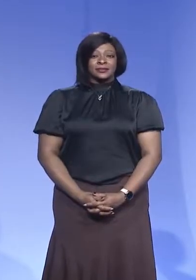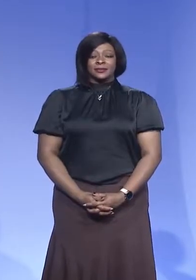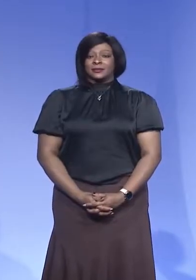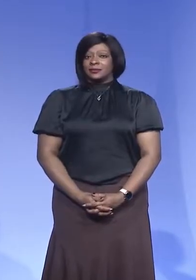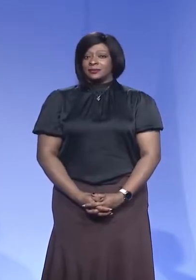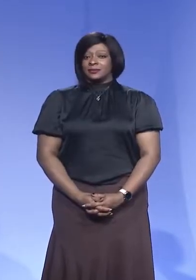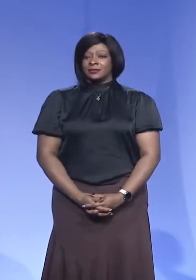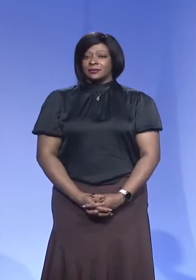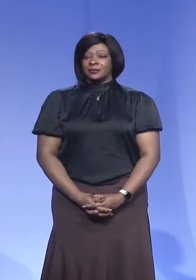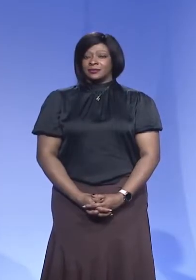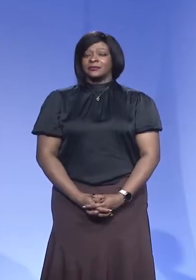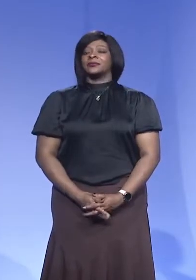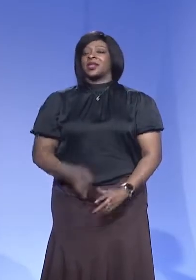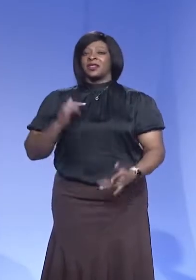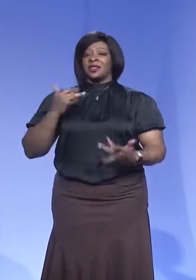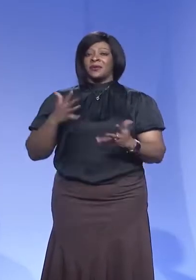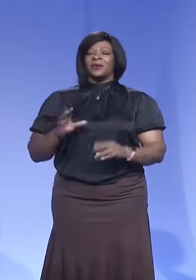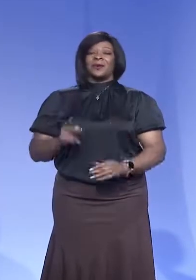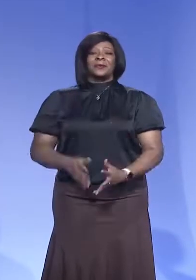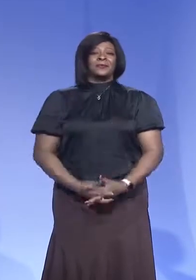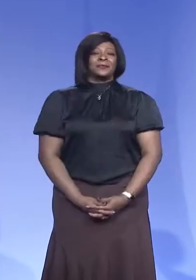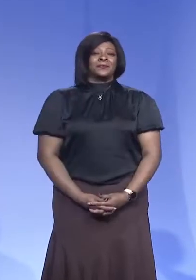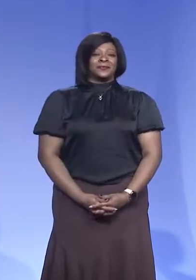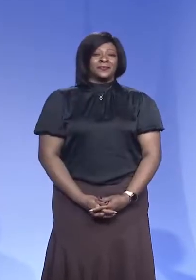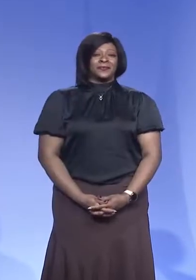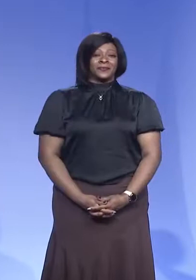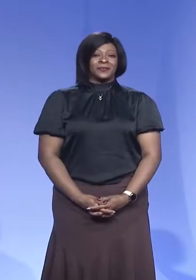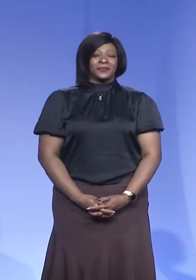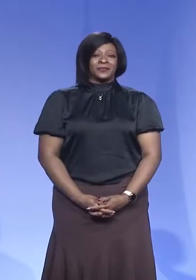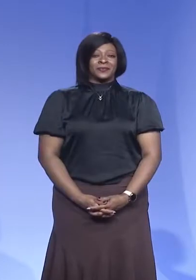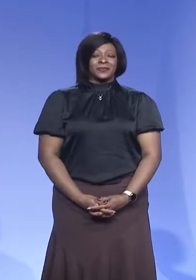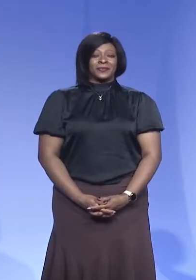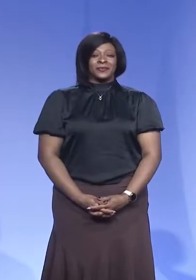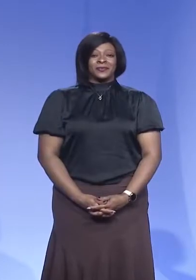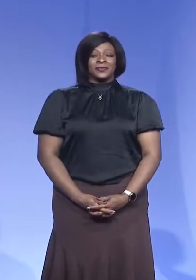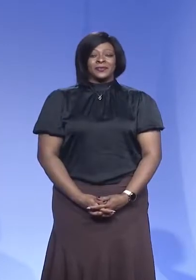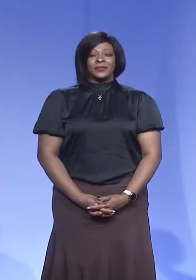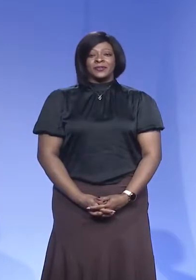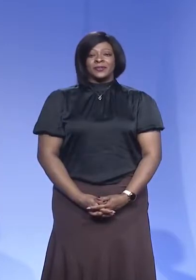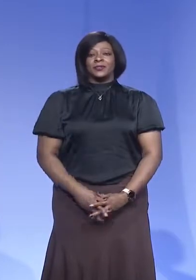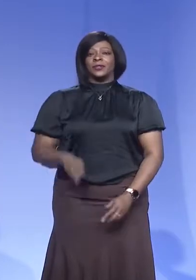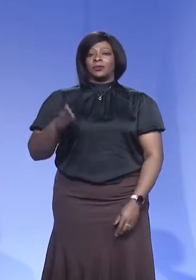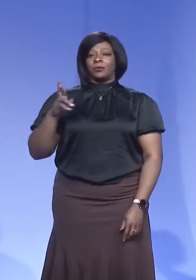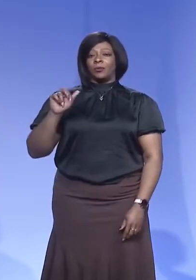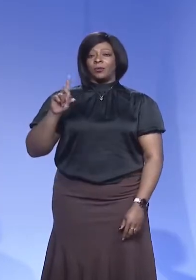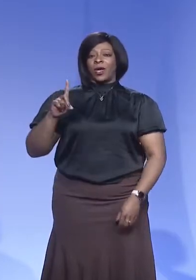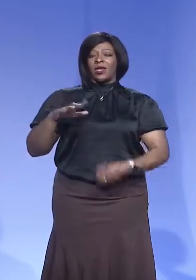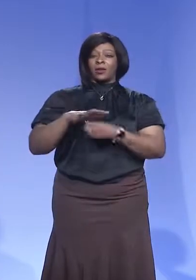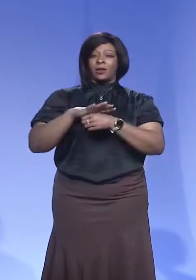I think that was her follow-up. Okay, sorry. Brad Broders, Local 24.